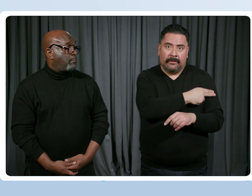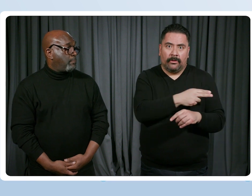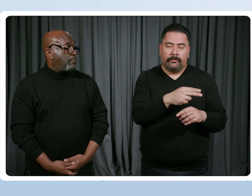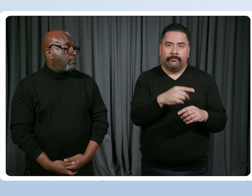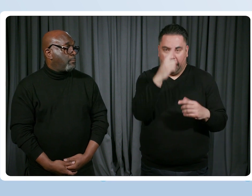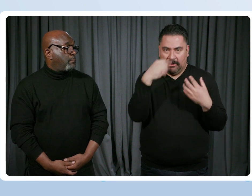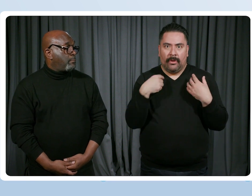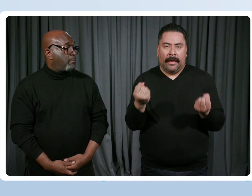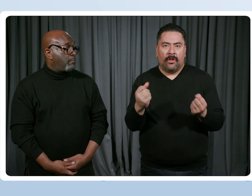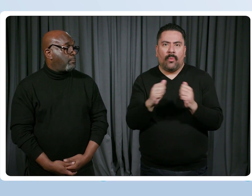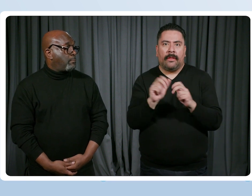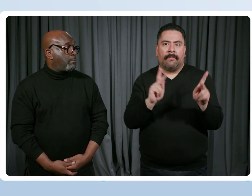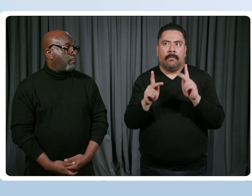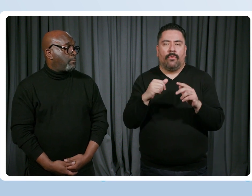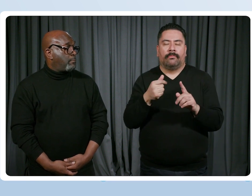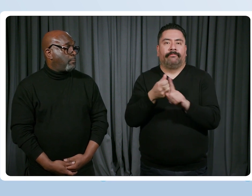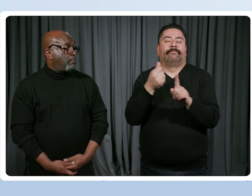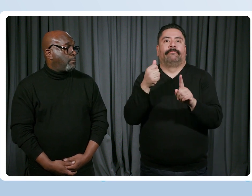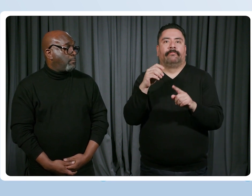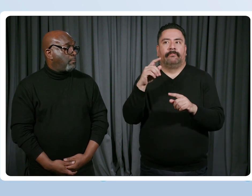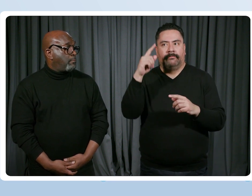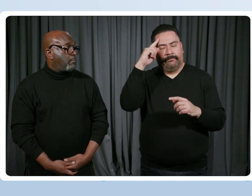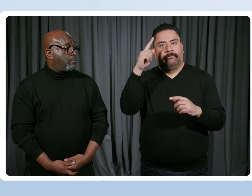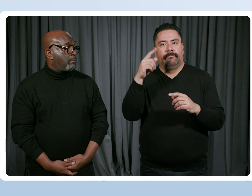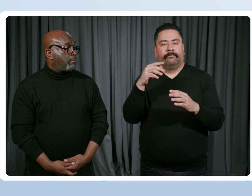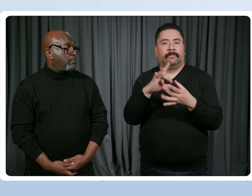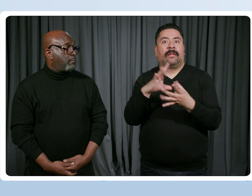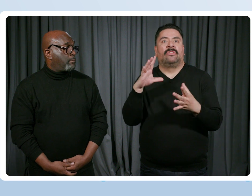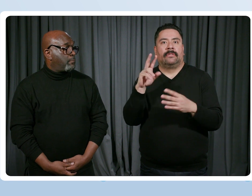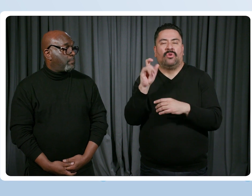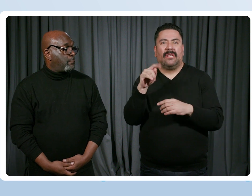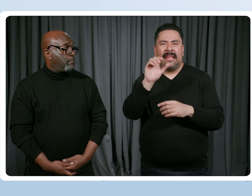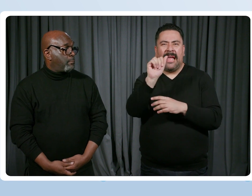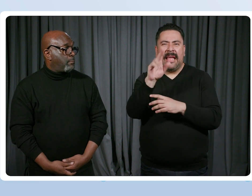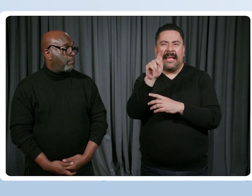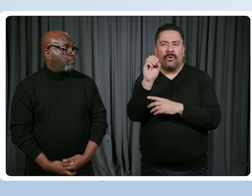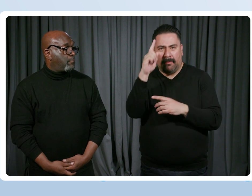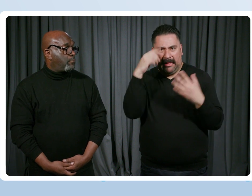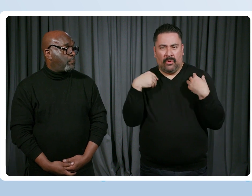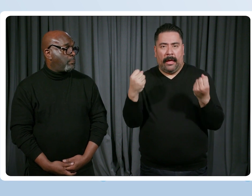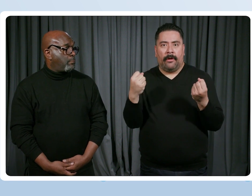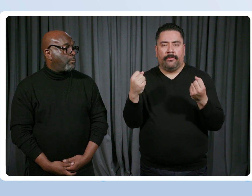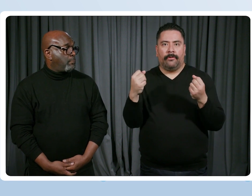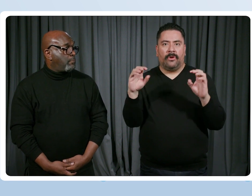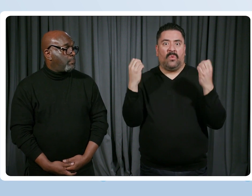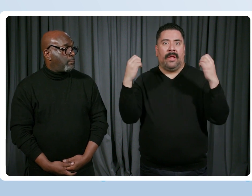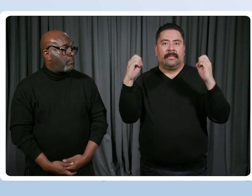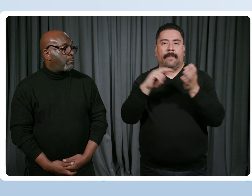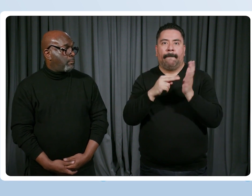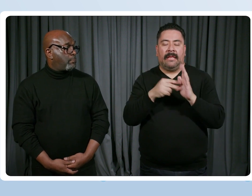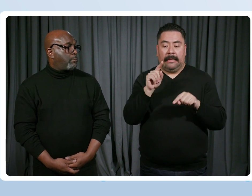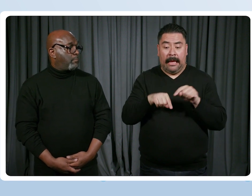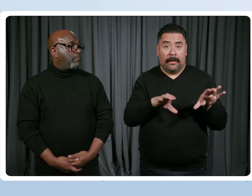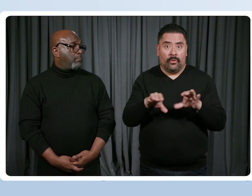people with acute psychiatric illness. And so when people are experiencing an acute mental health crisis, they typically aren't able to